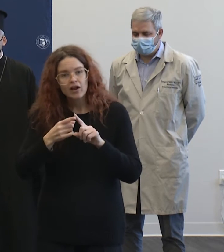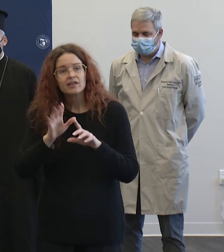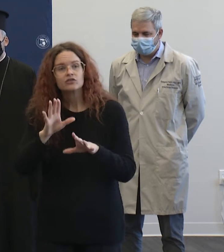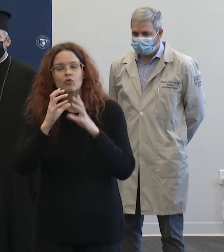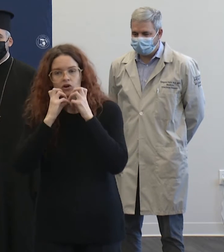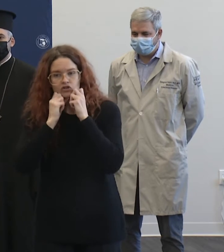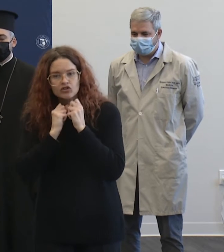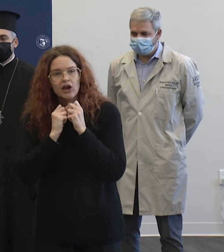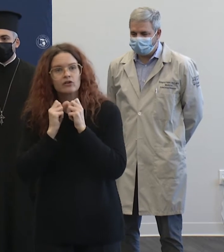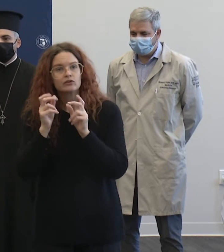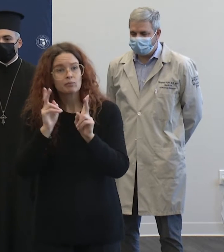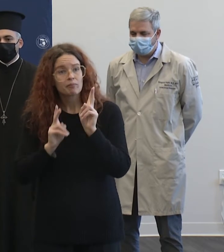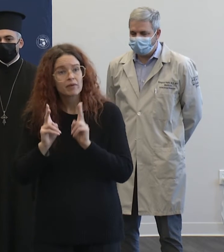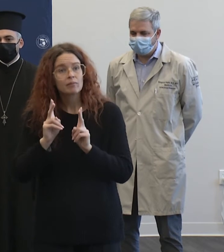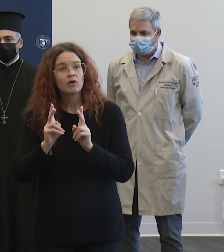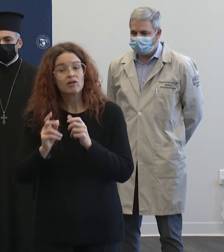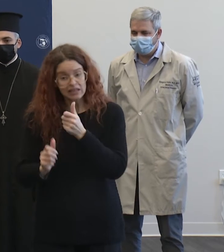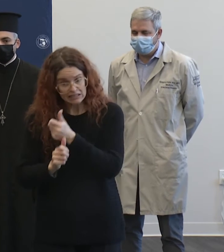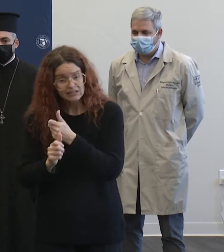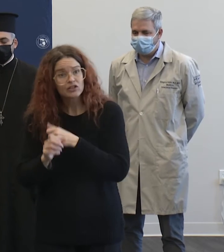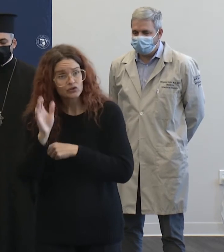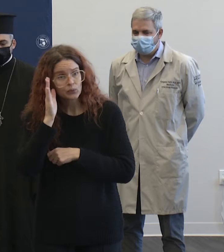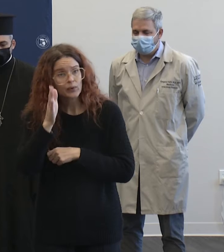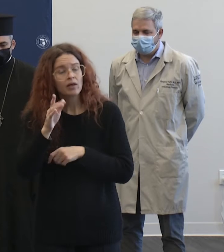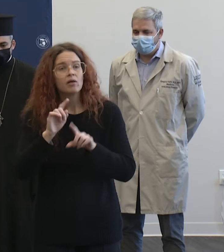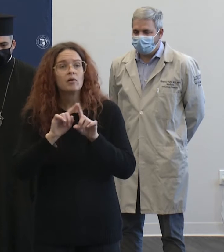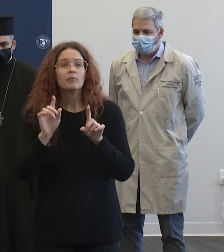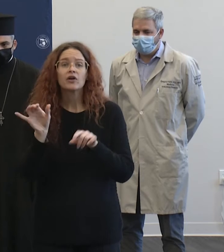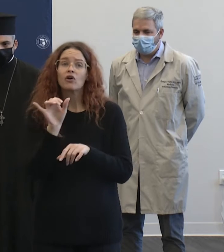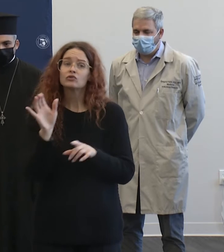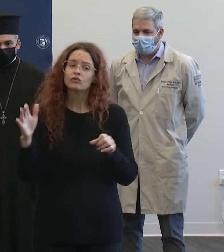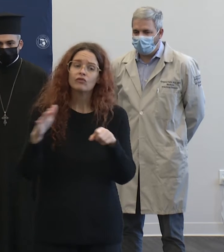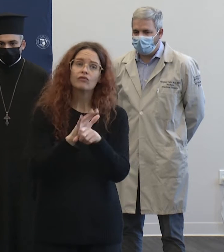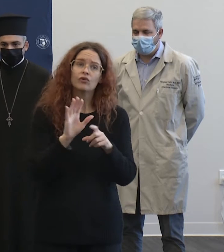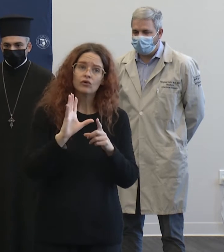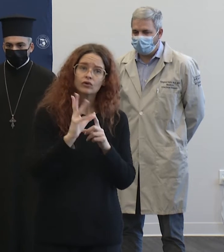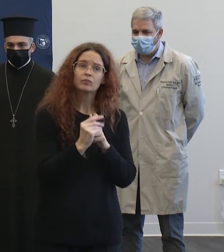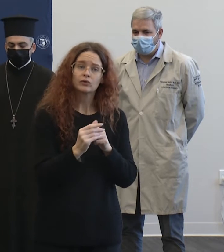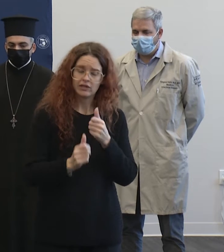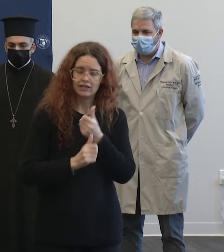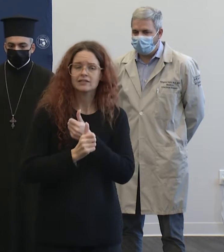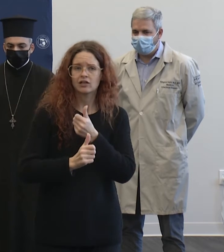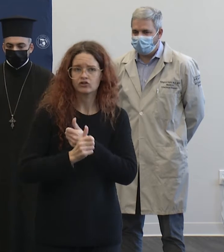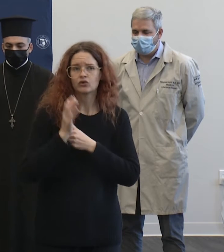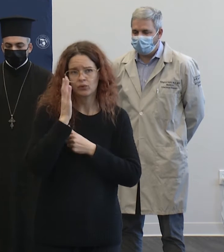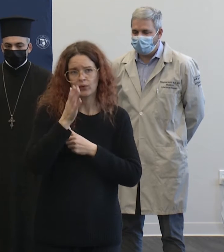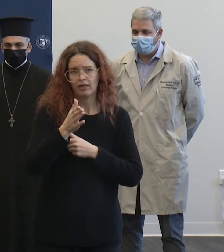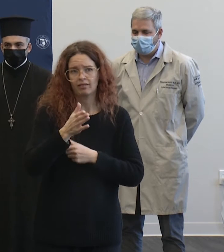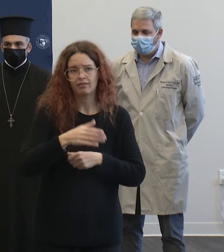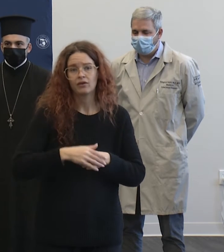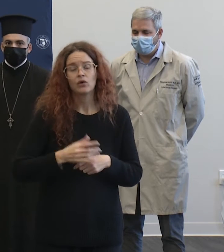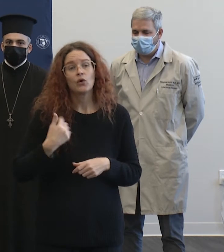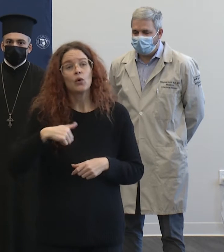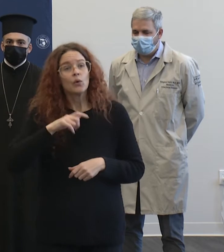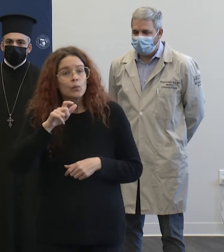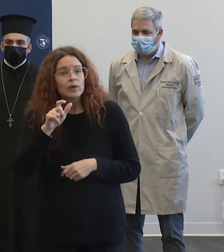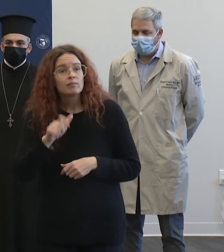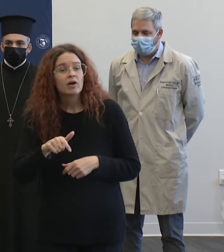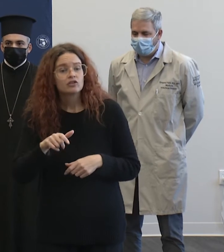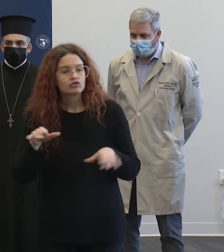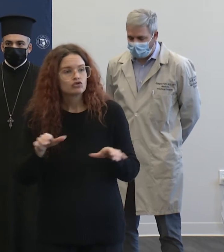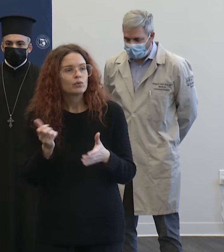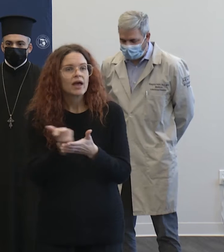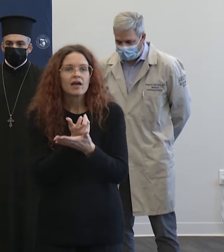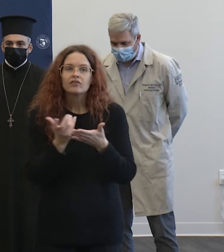ones in danger, but it can also put the whole community in danger. We must do everything we can to help